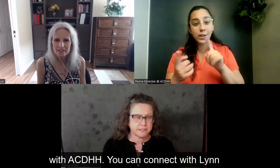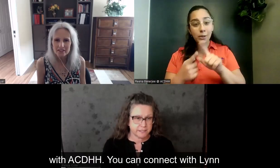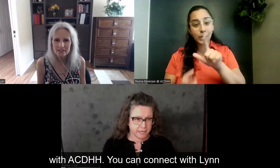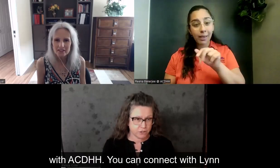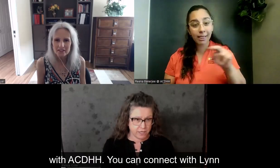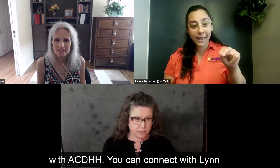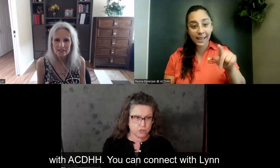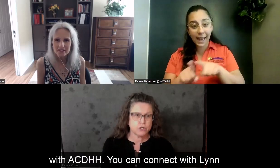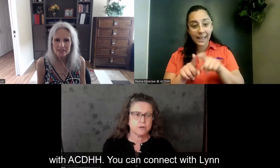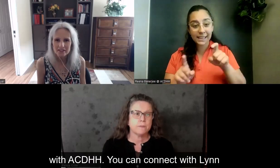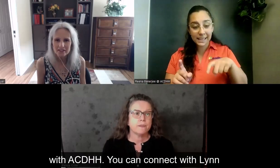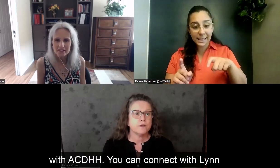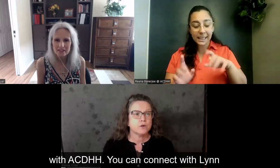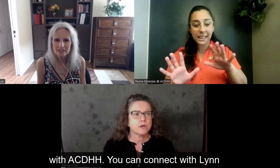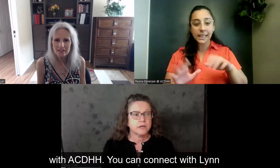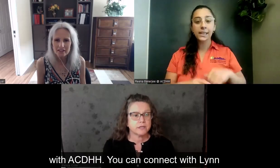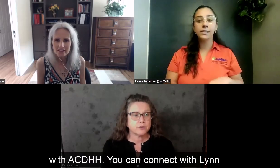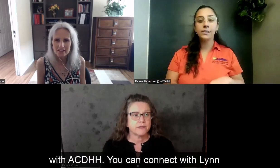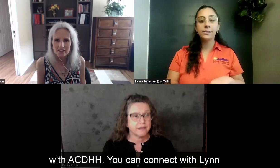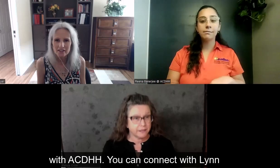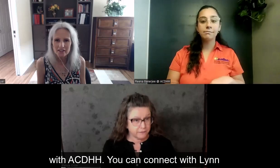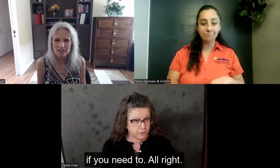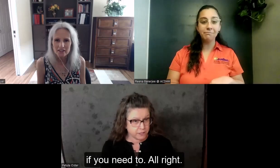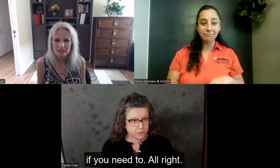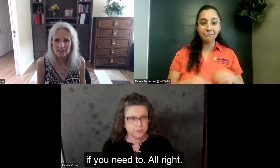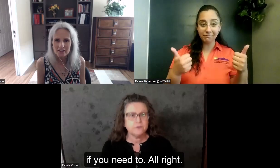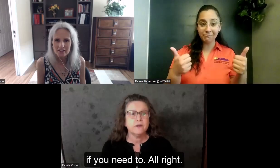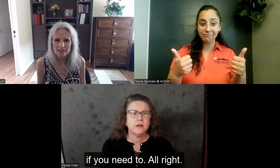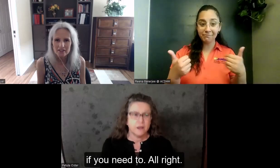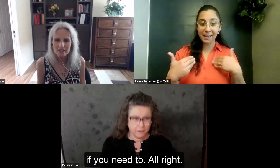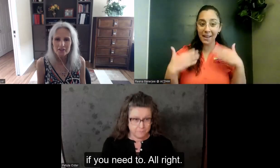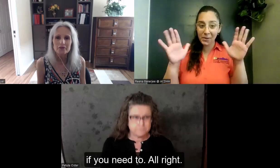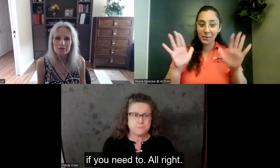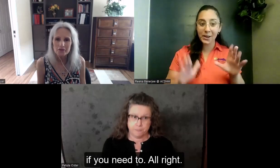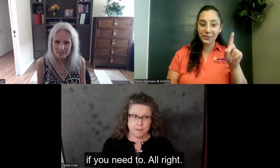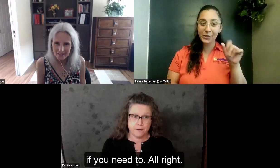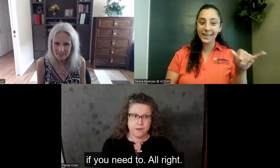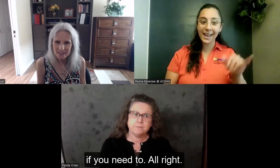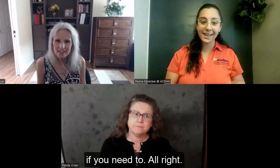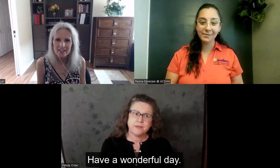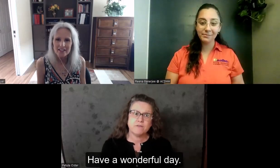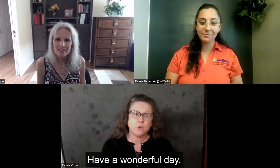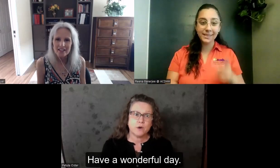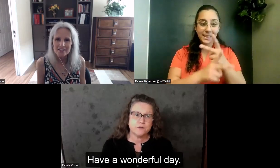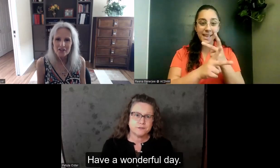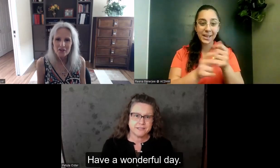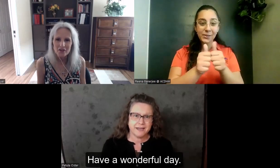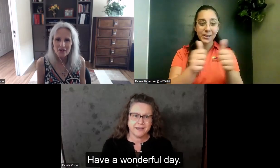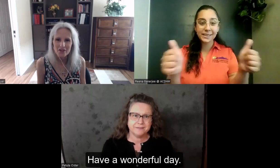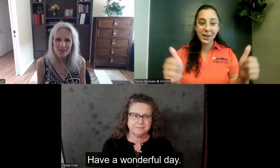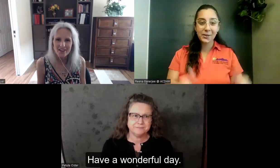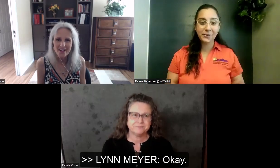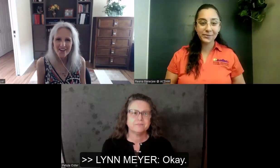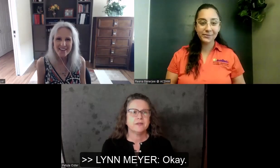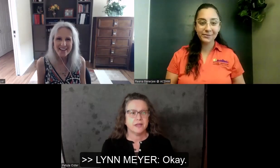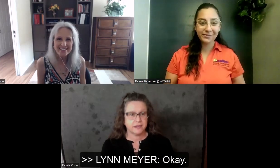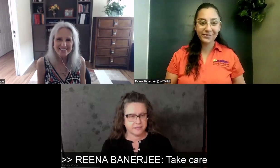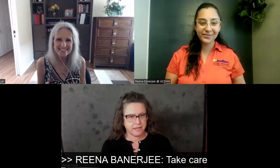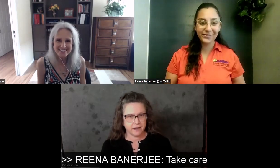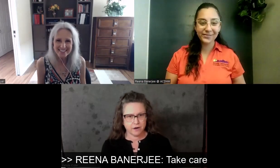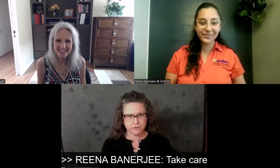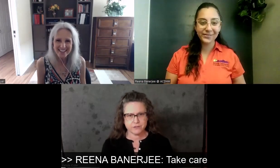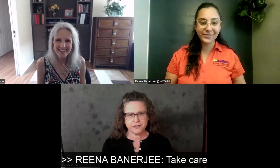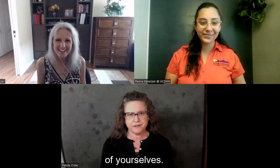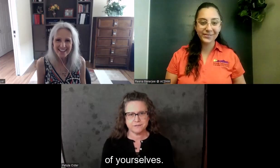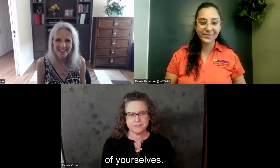with ACDHH. You can connect with Lynn if you need to. All right. Have a wonderful day. Okay.